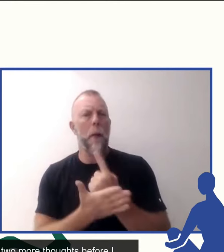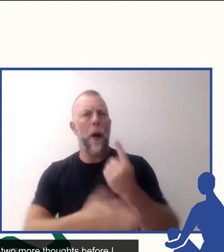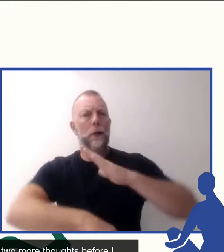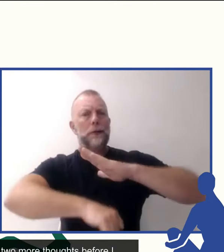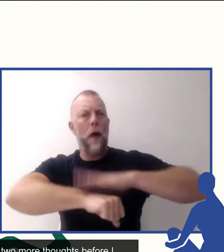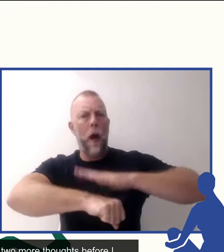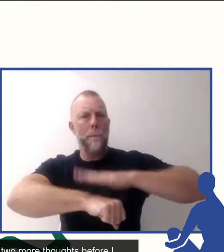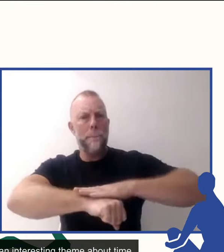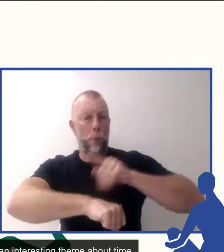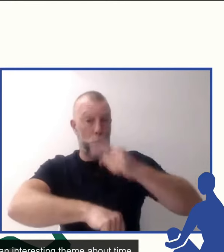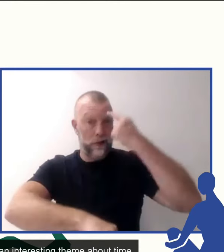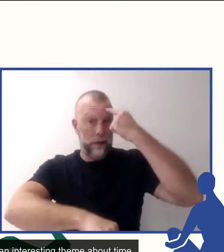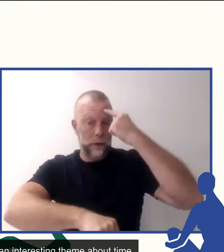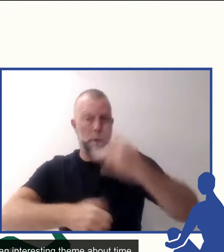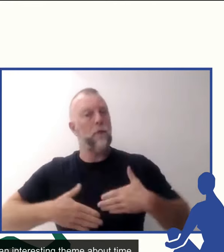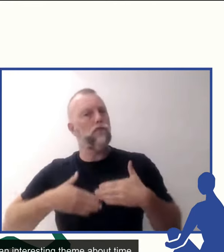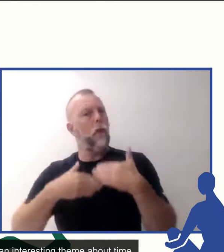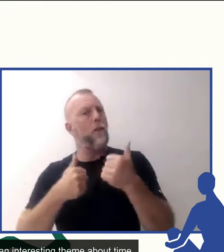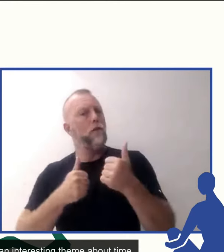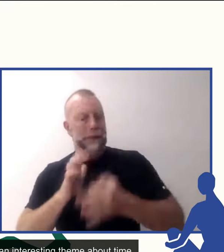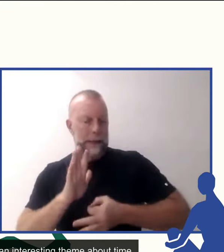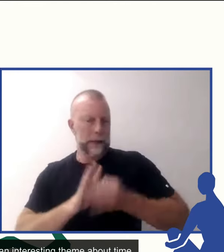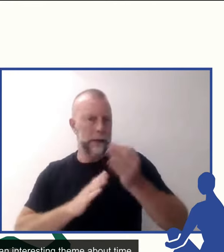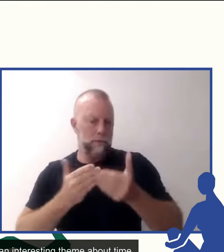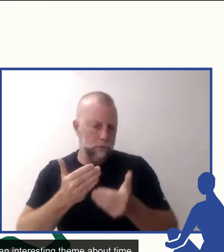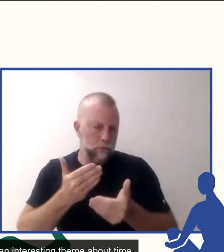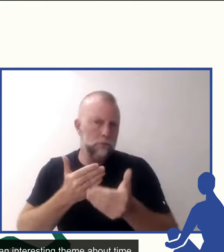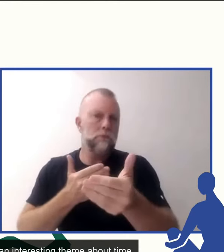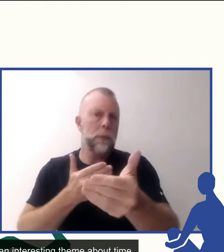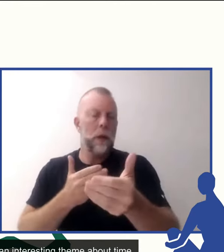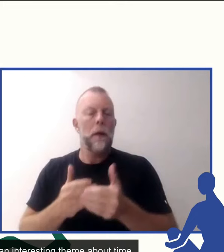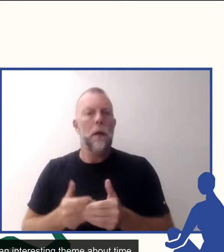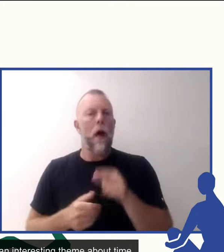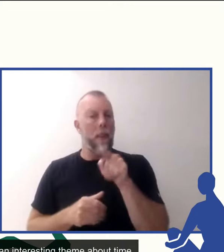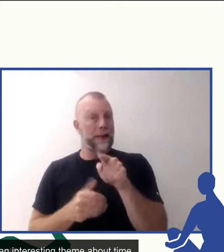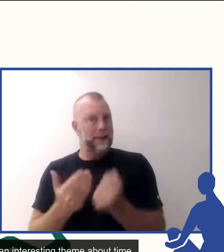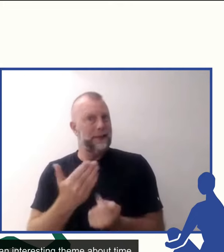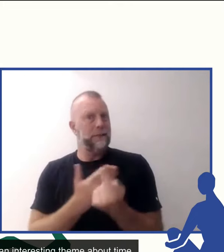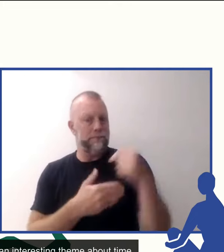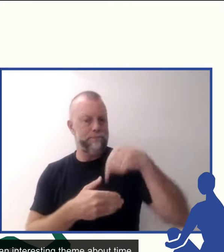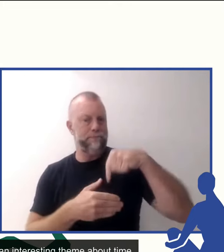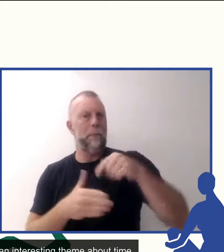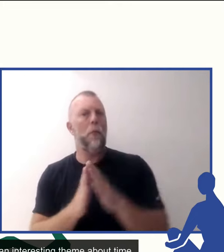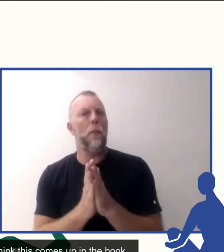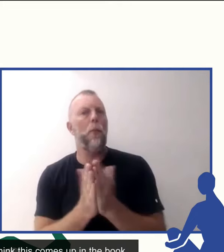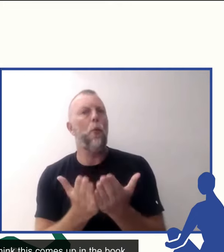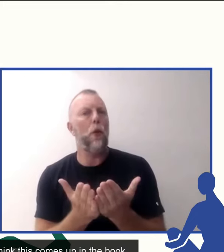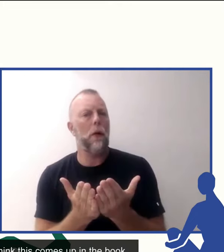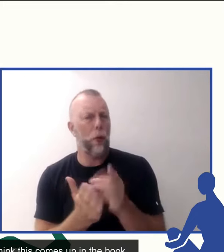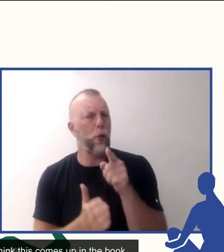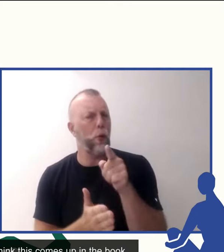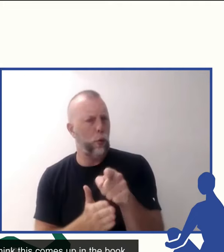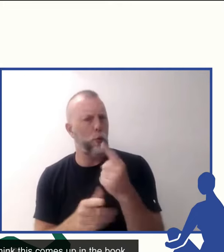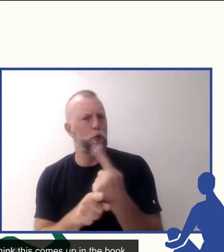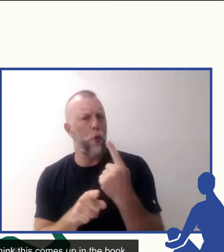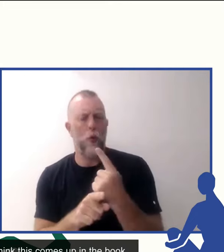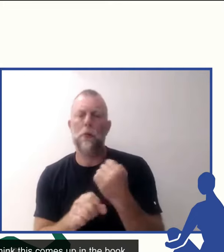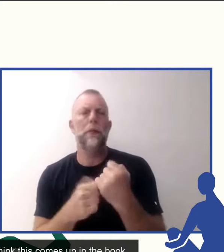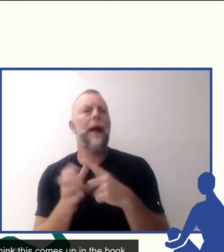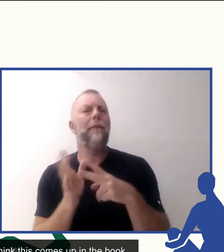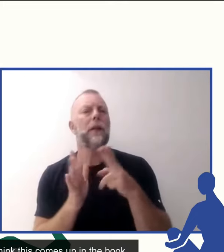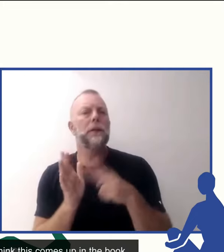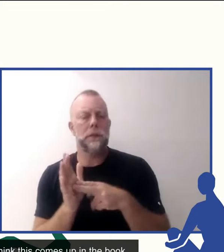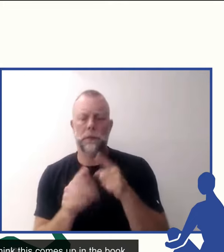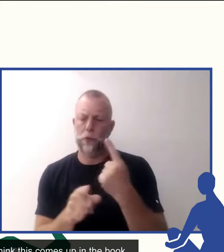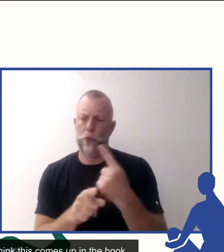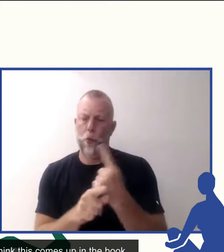about recovery. So I think this comes up in the book quite a few times, Gavin. You talk about